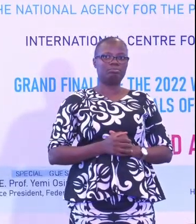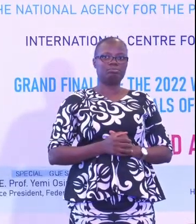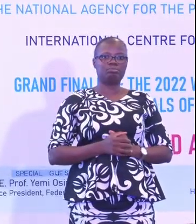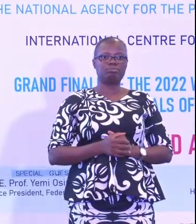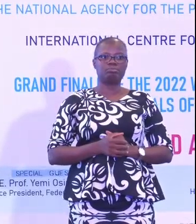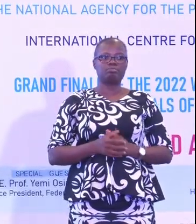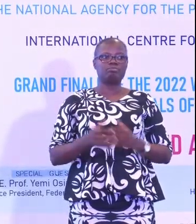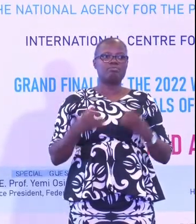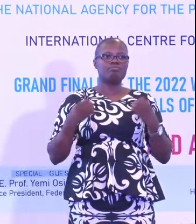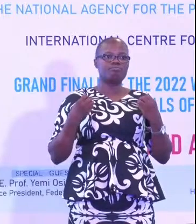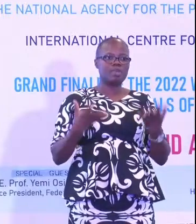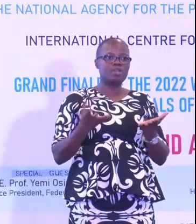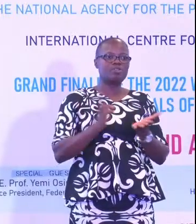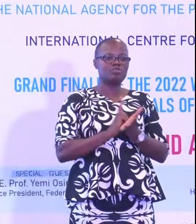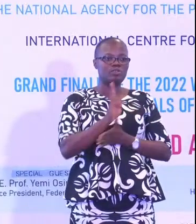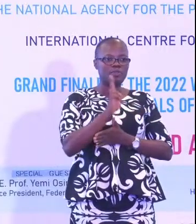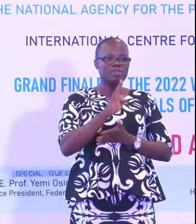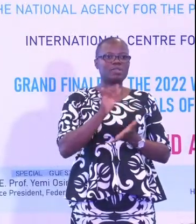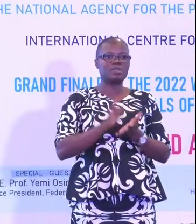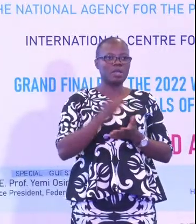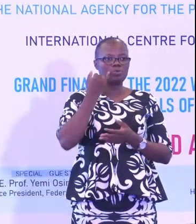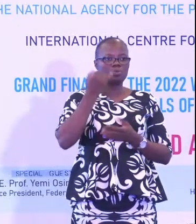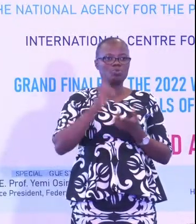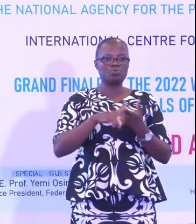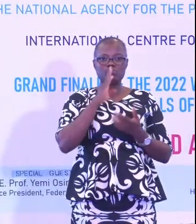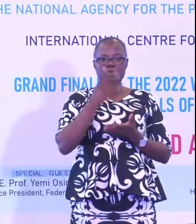Many universities were supposed to be part of this,